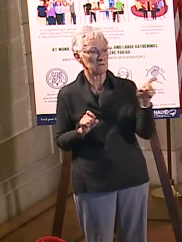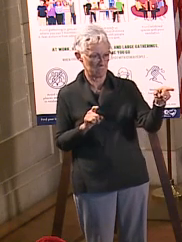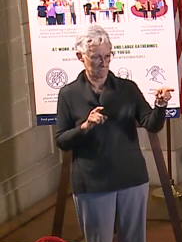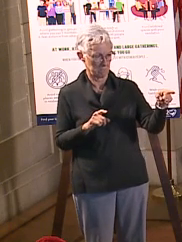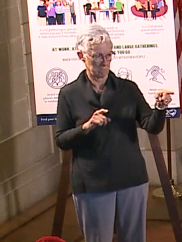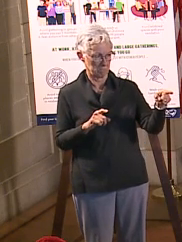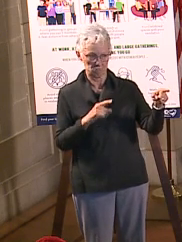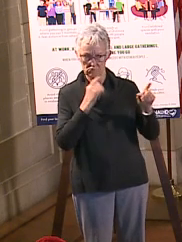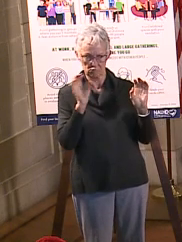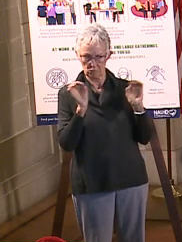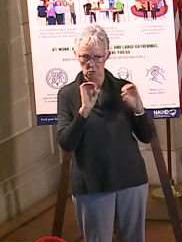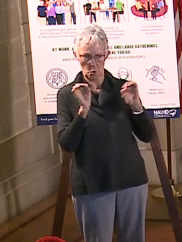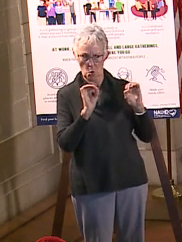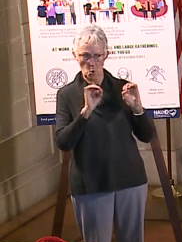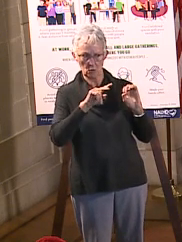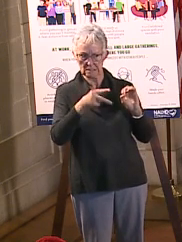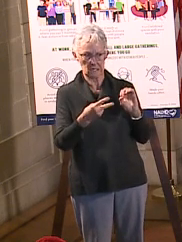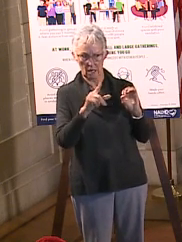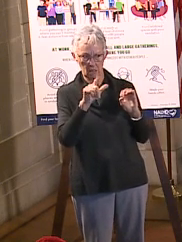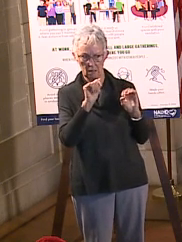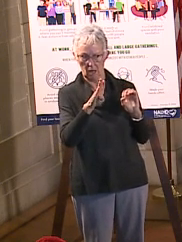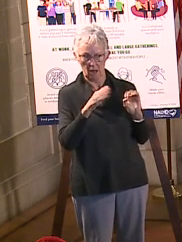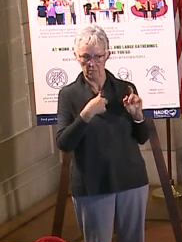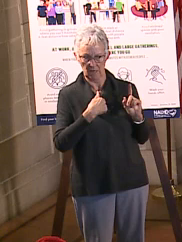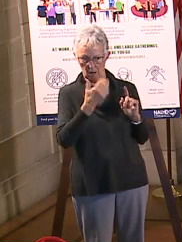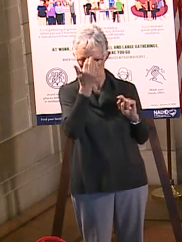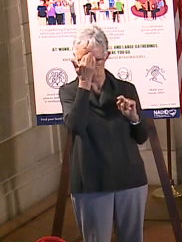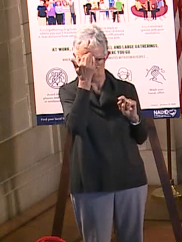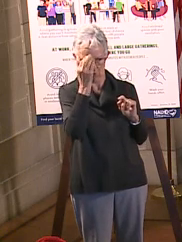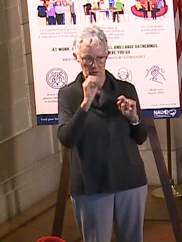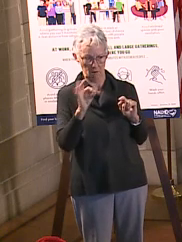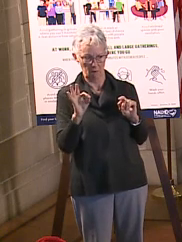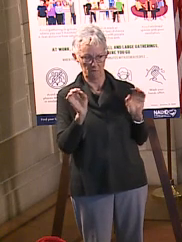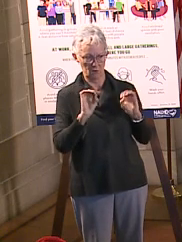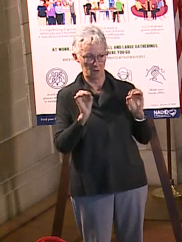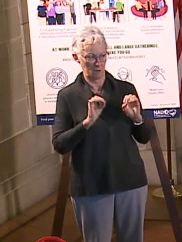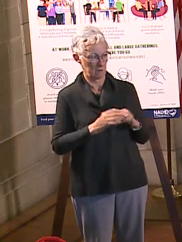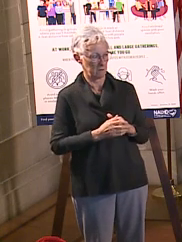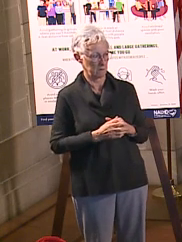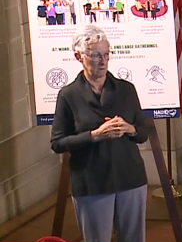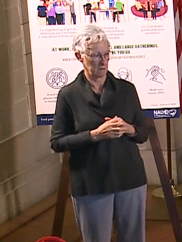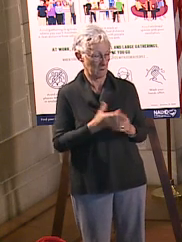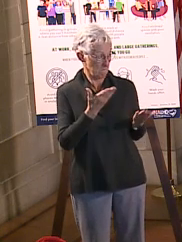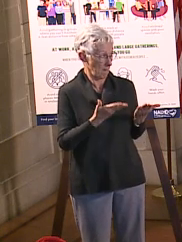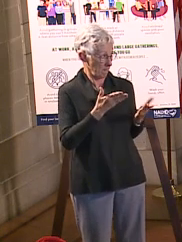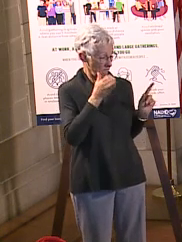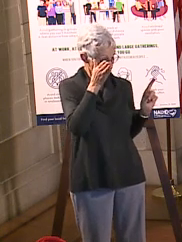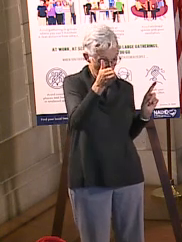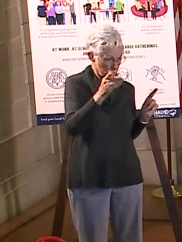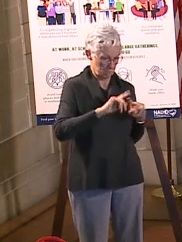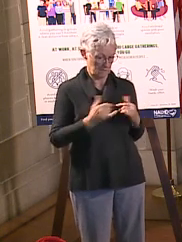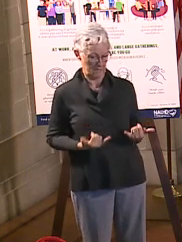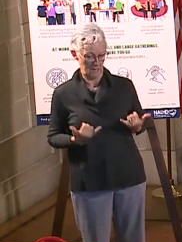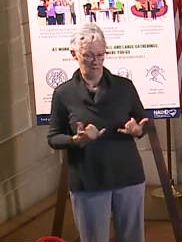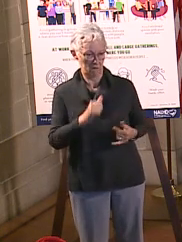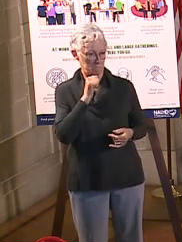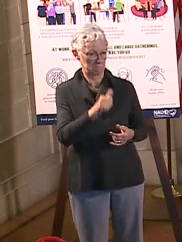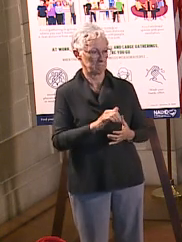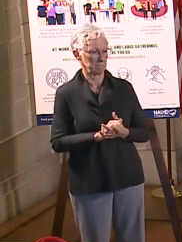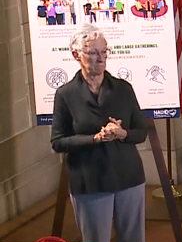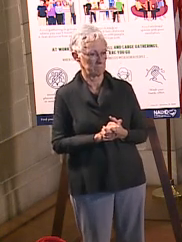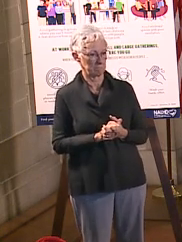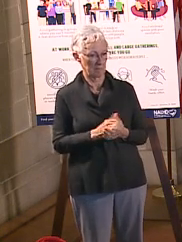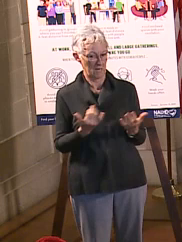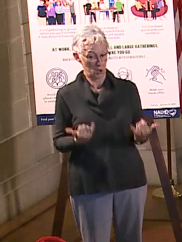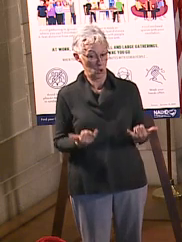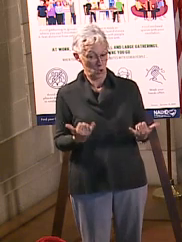there is no second lab being set up right now. Doesn't mean we might not consider that for the future, but we're not doing it right now. The current Test